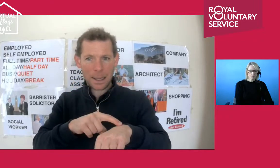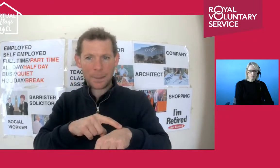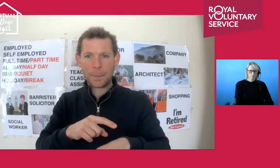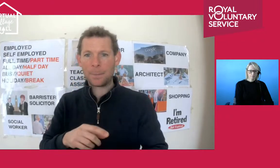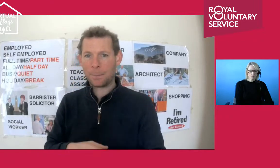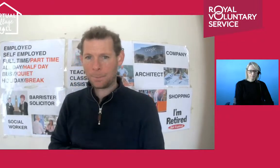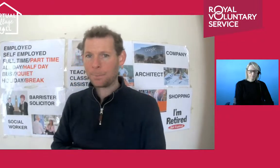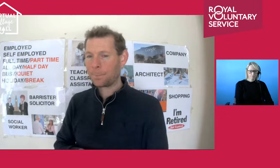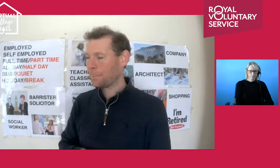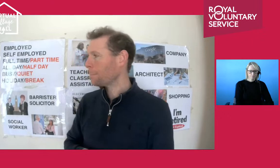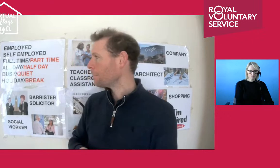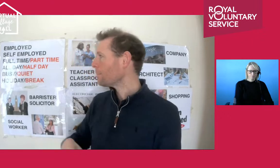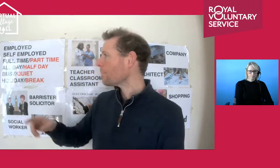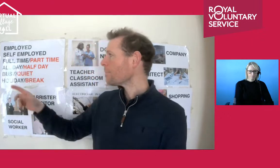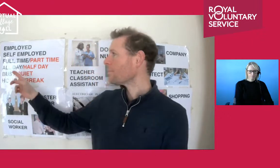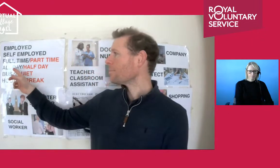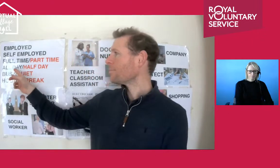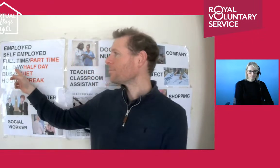Part-time.